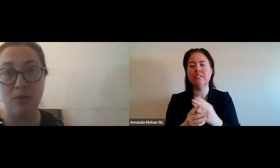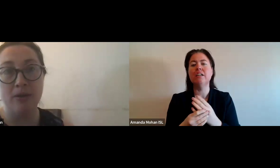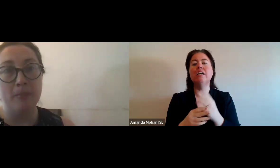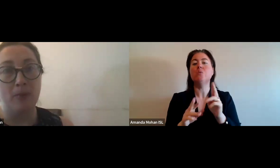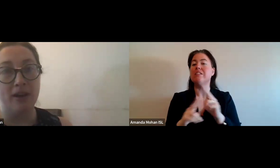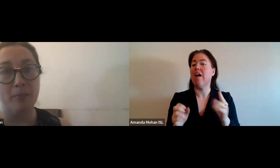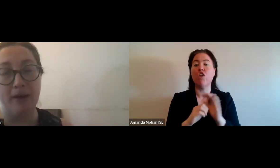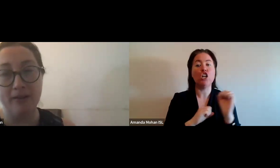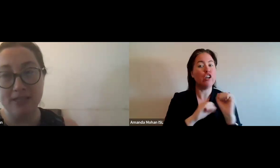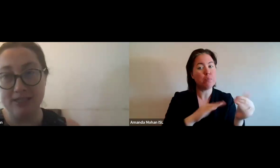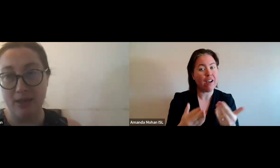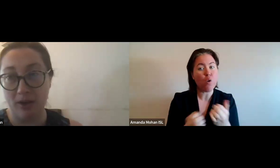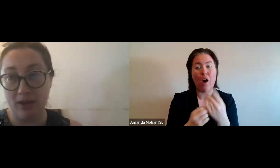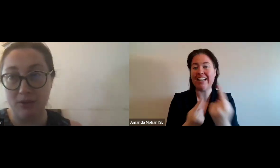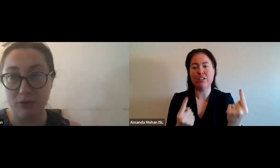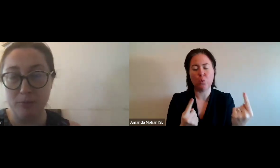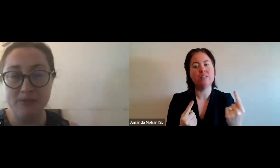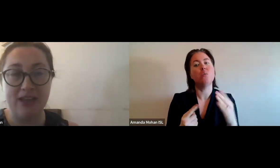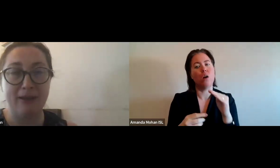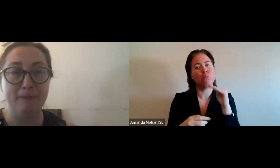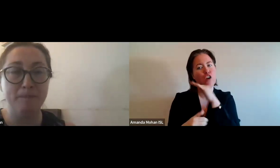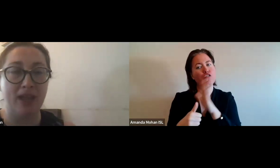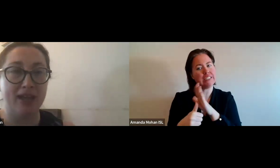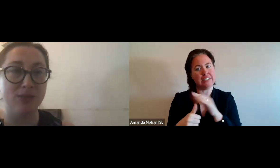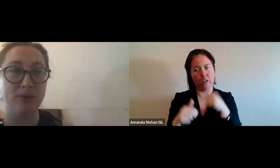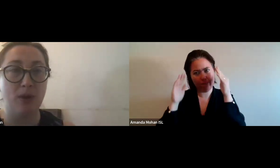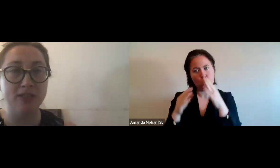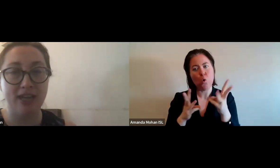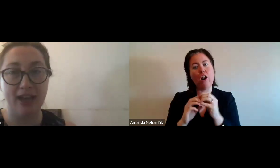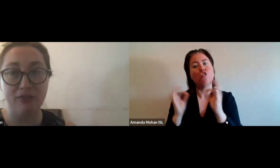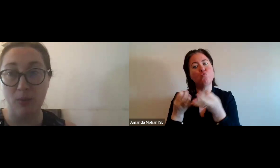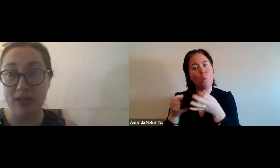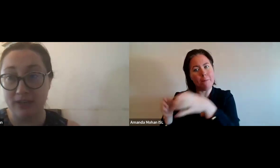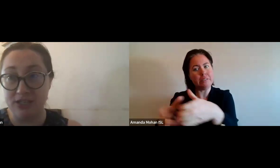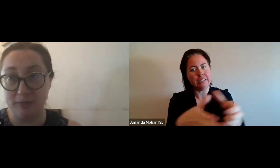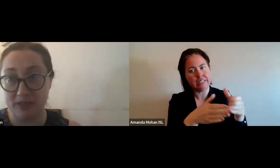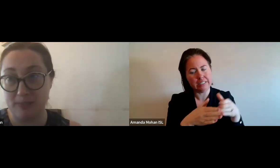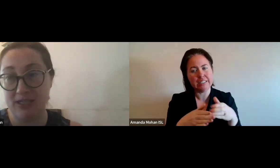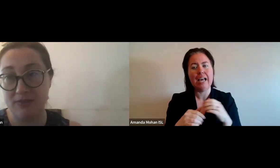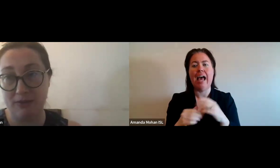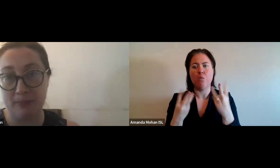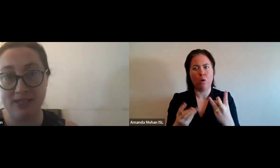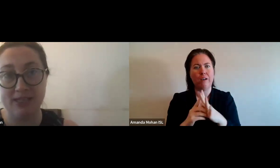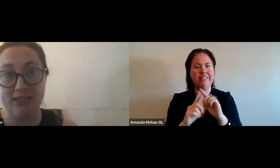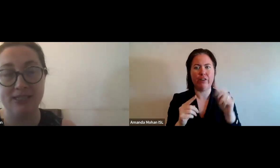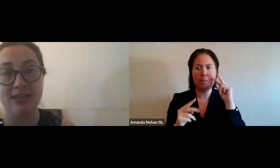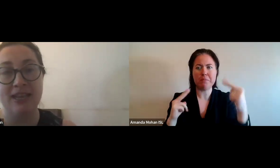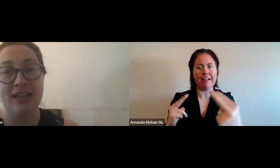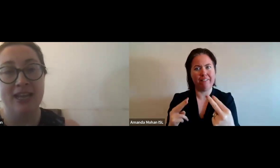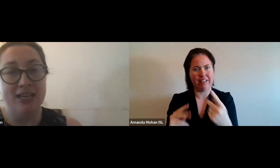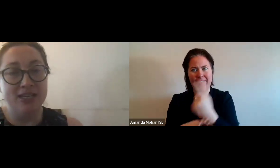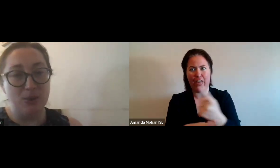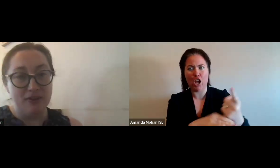individuals. So we are prioritising working with groups, and we want to have a wide range of perspectives